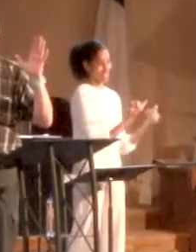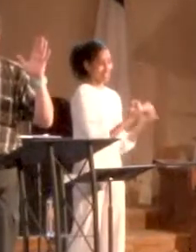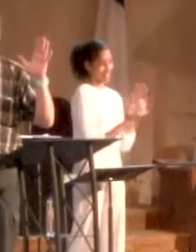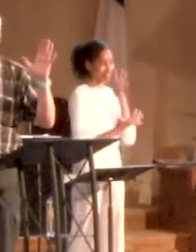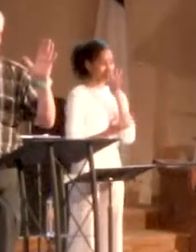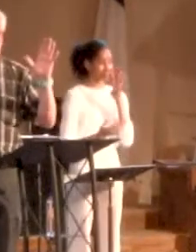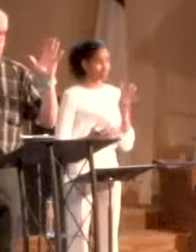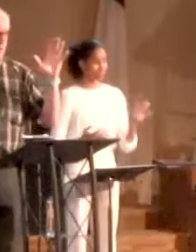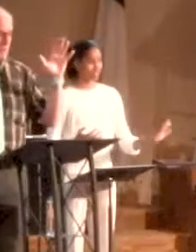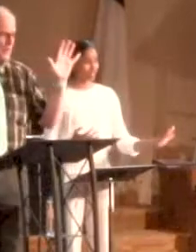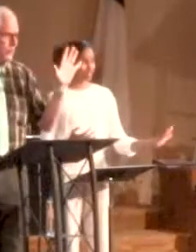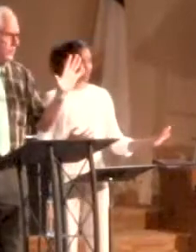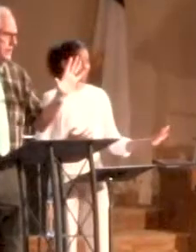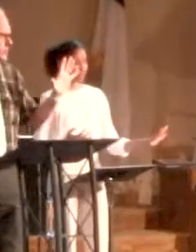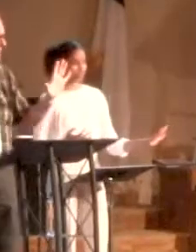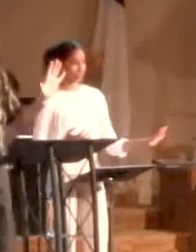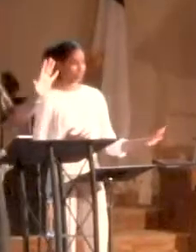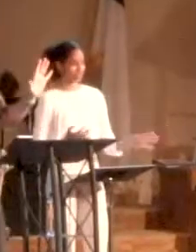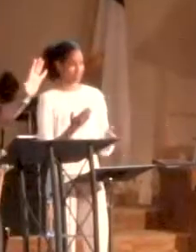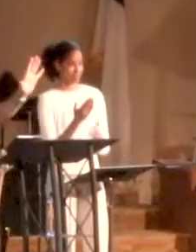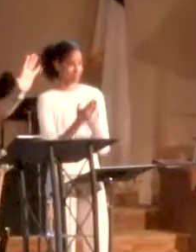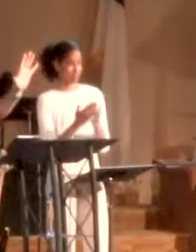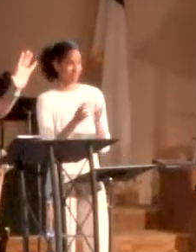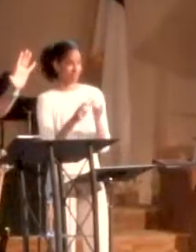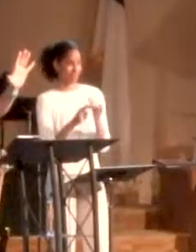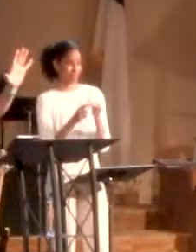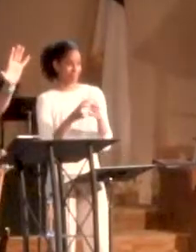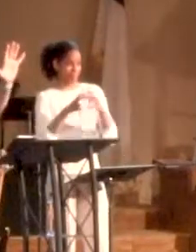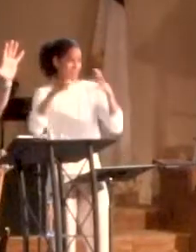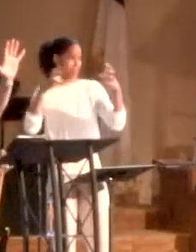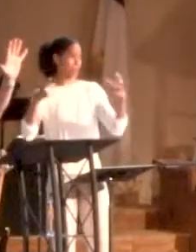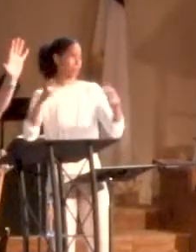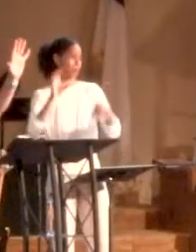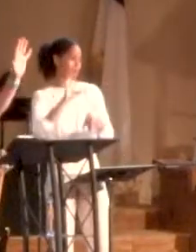ignored by the greater church.